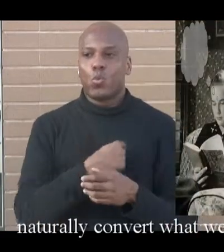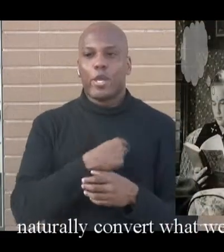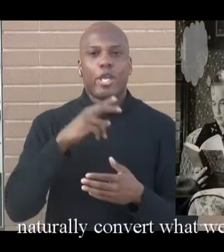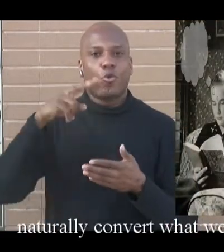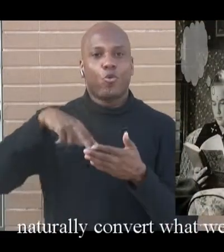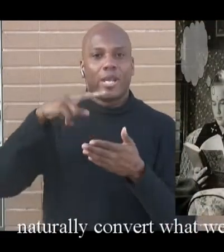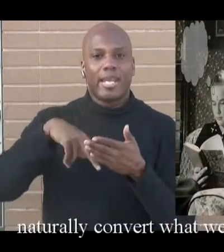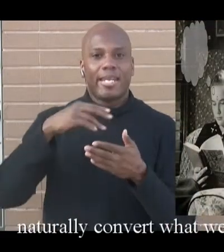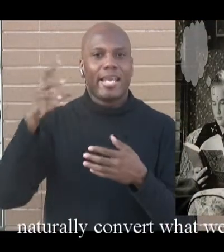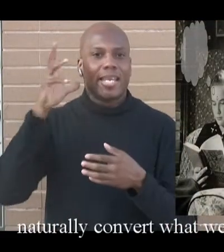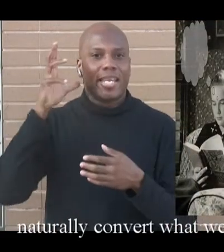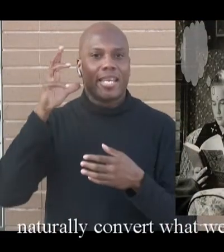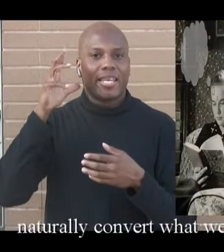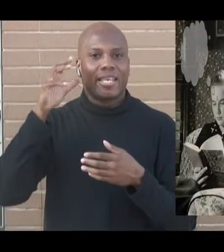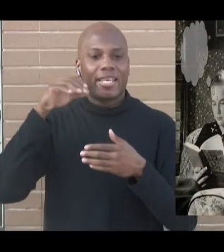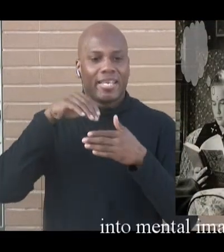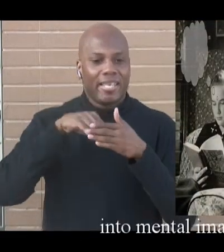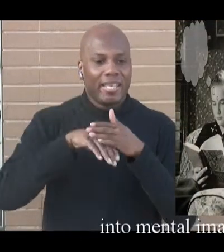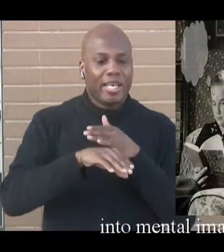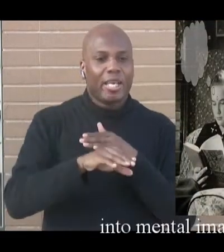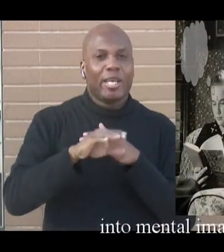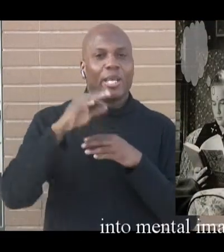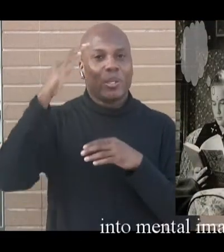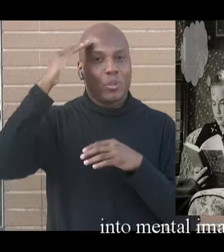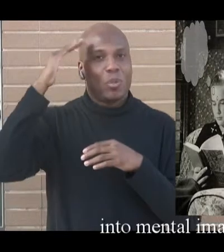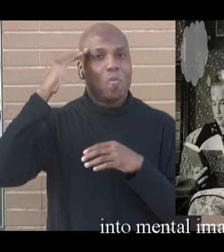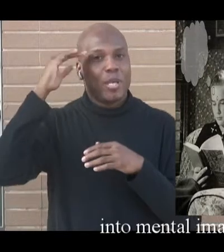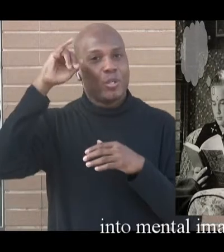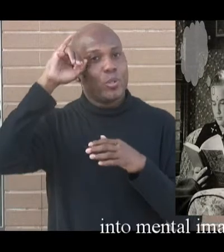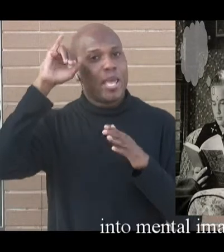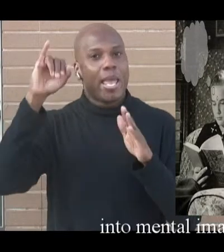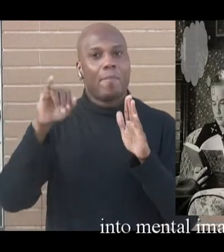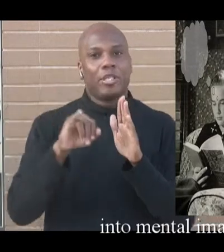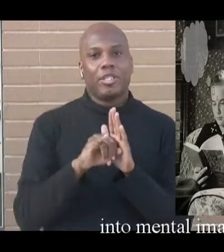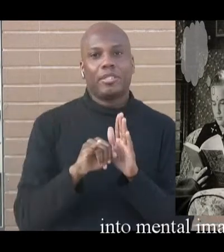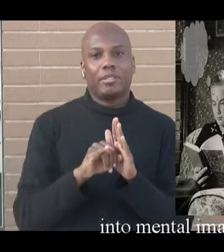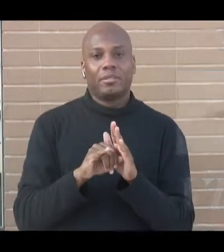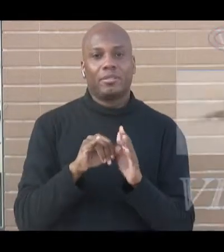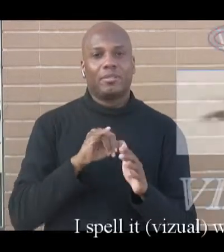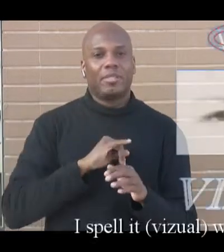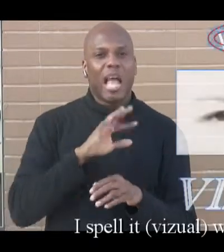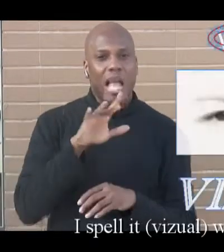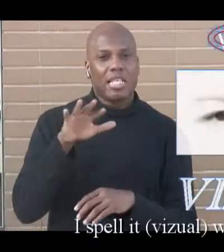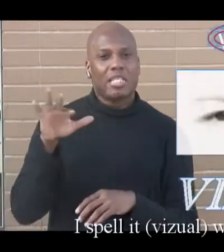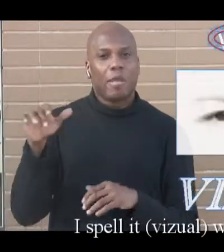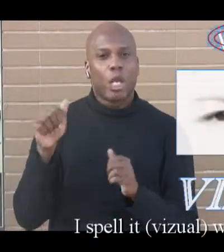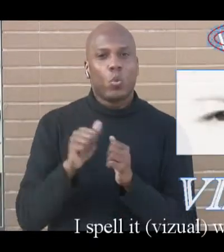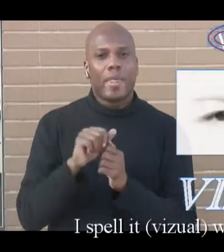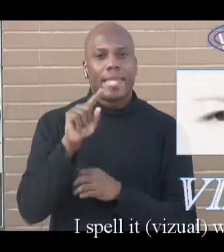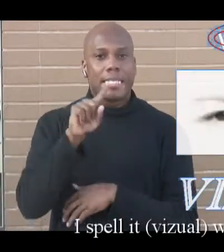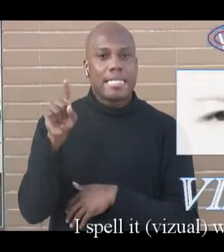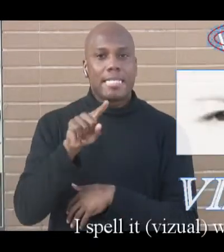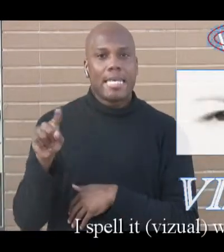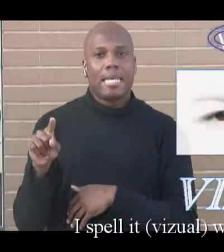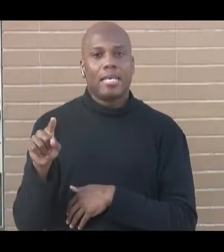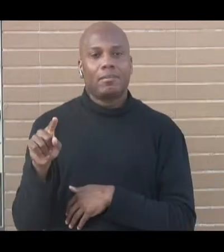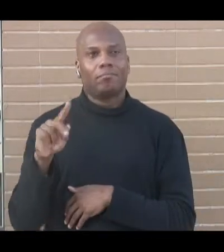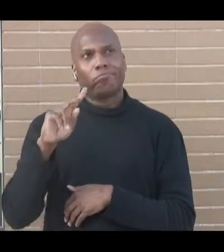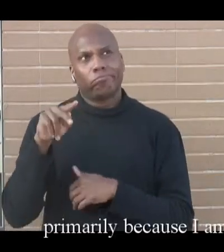convert what we read and hear into mental images. I spell it visual with